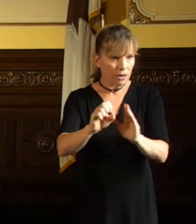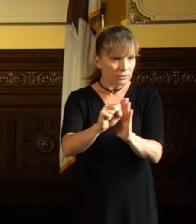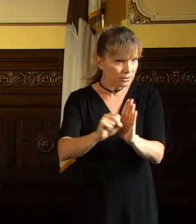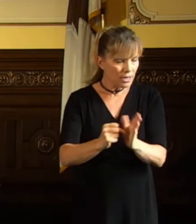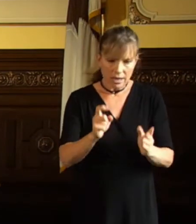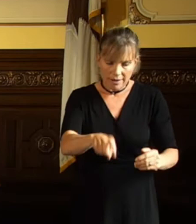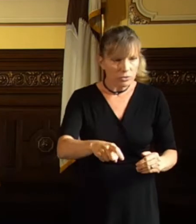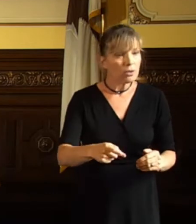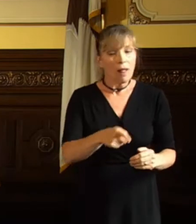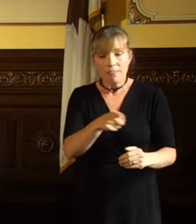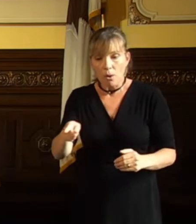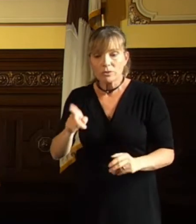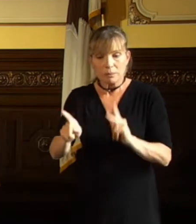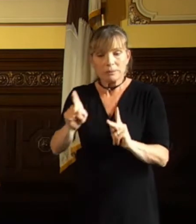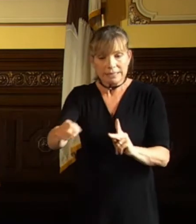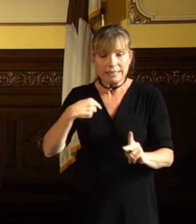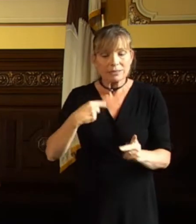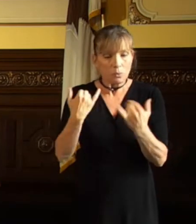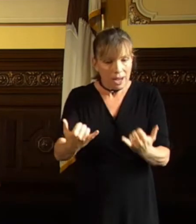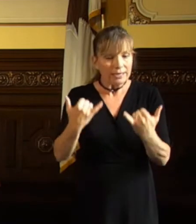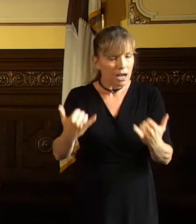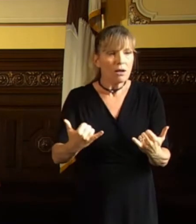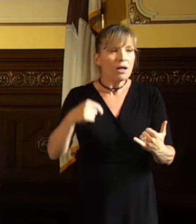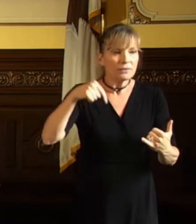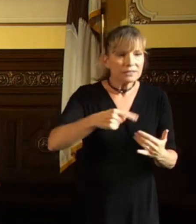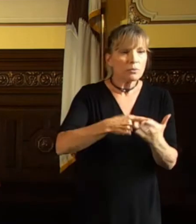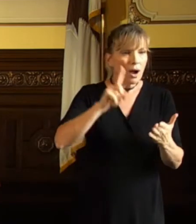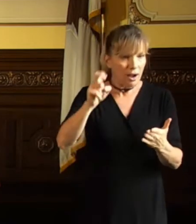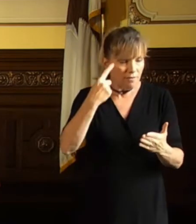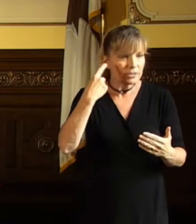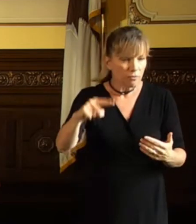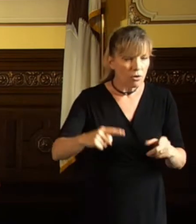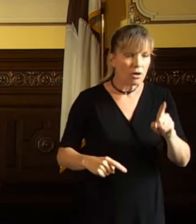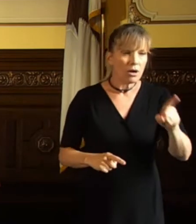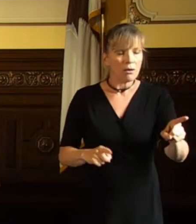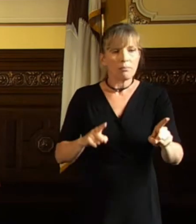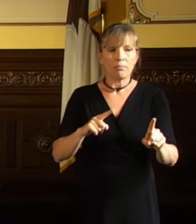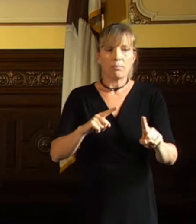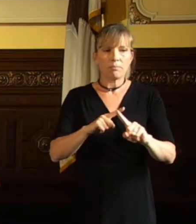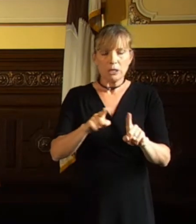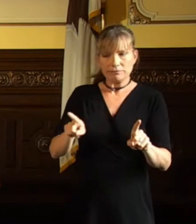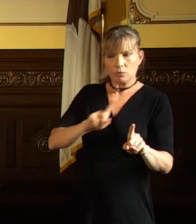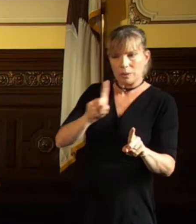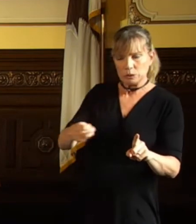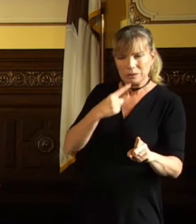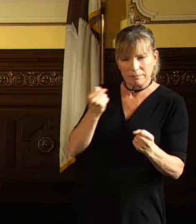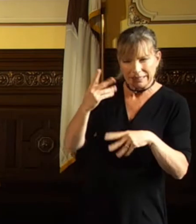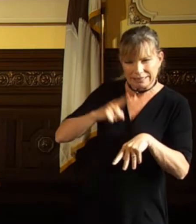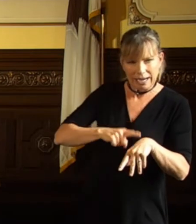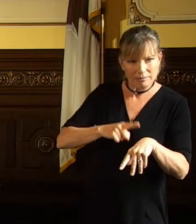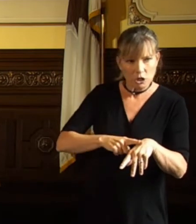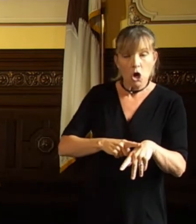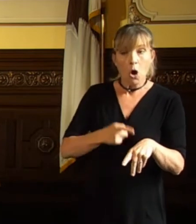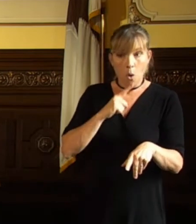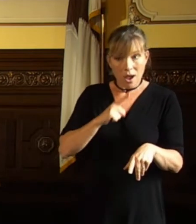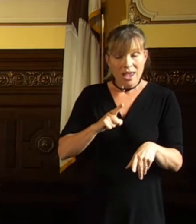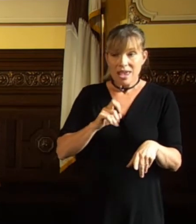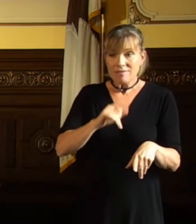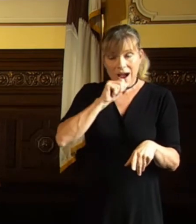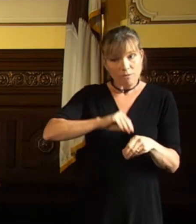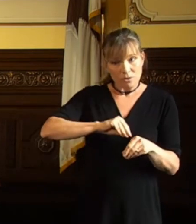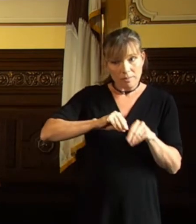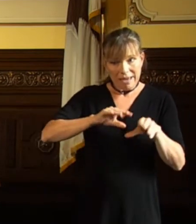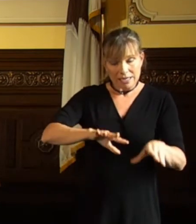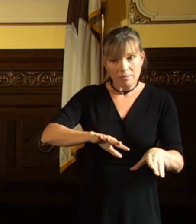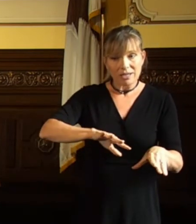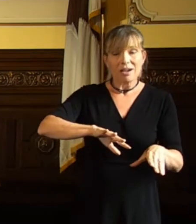state who need us at this exact moment. This is what government is for. Well, but on that, you've said multiple times we would have had a balanced budget if it wasn't for the